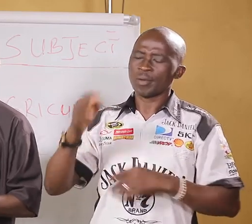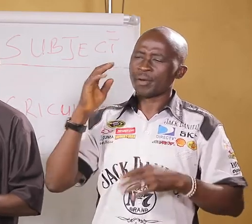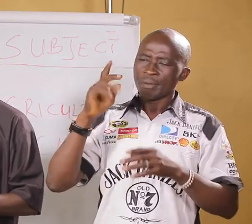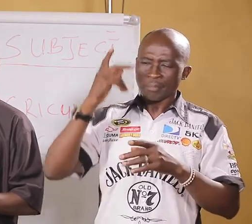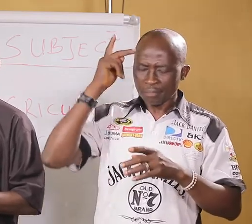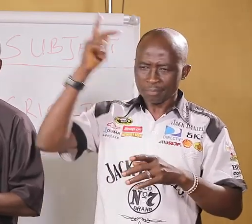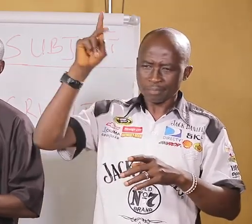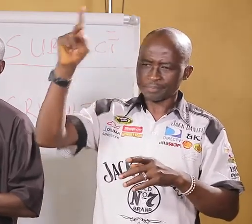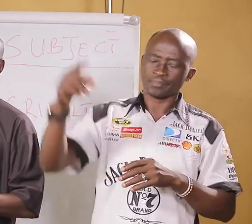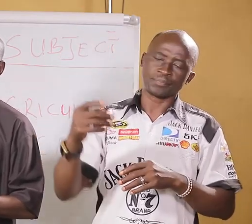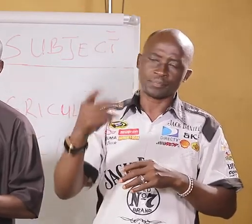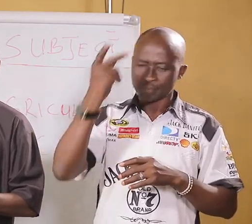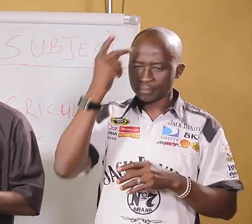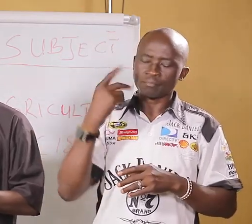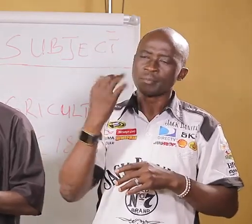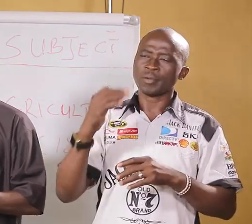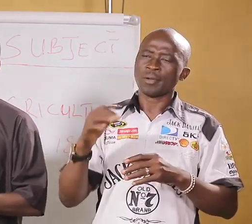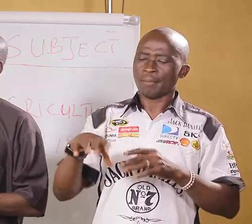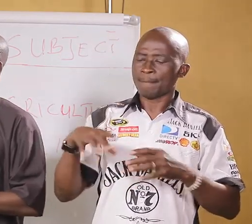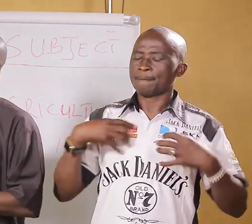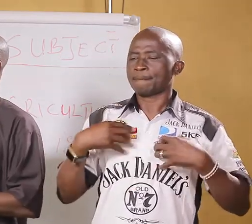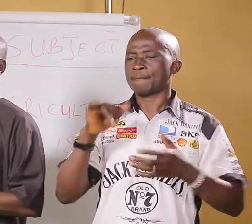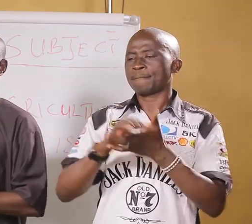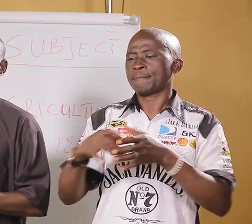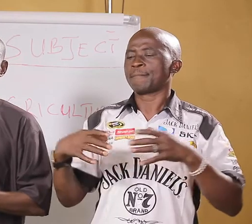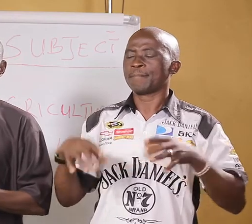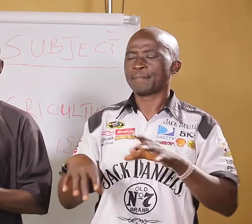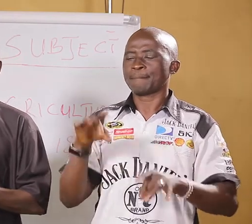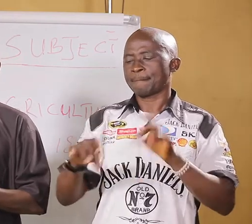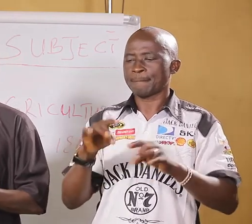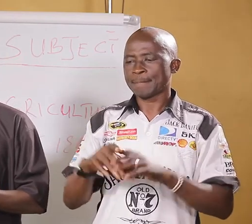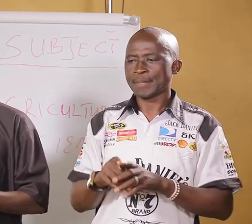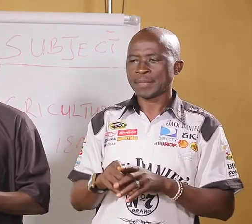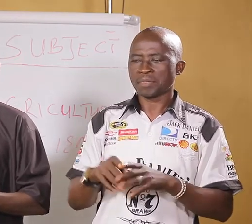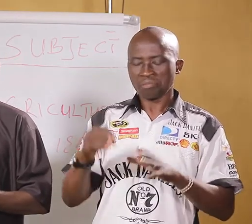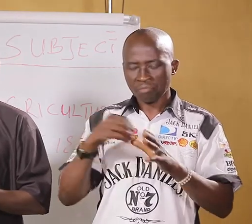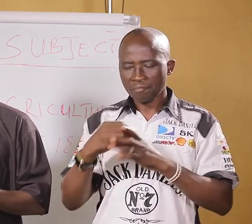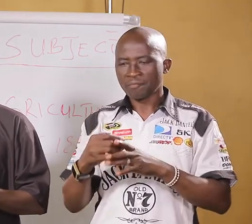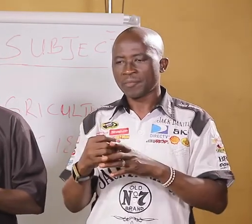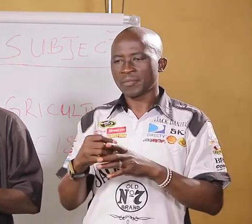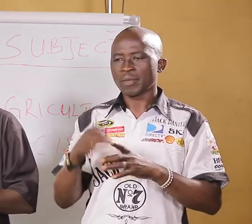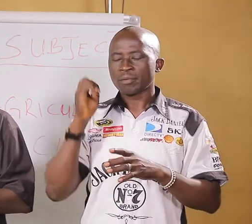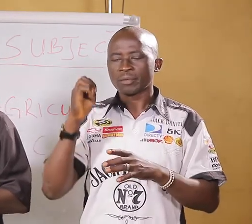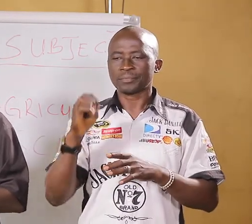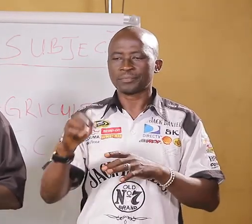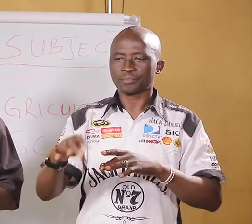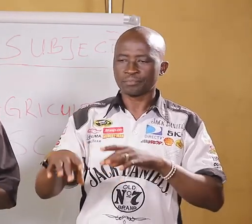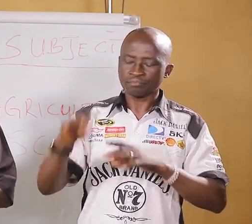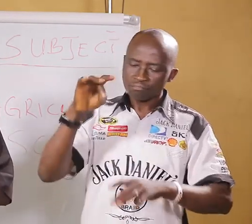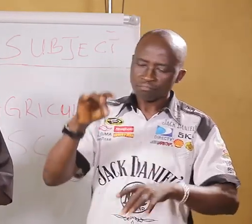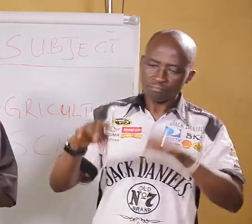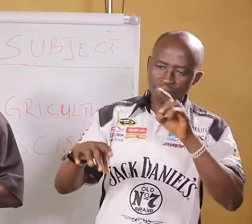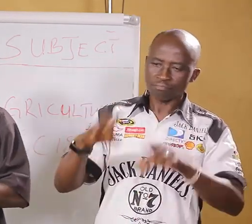the parents of the animal you are selecting. In other words, the farmer here is selecting the